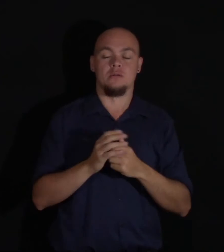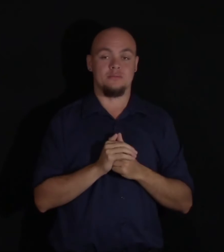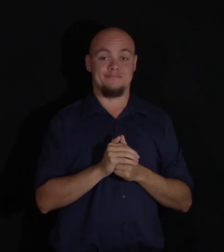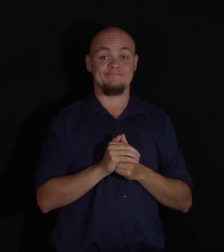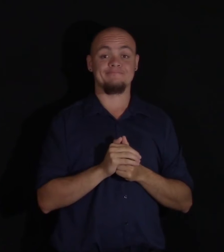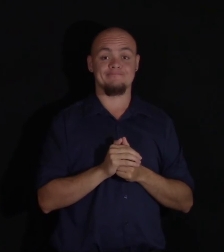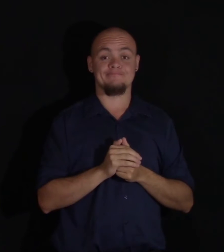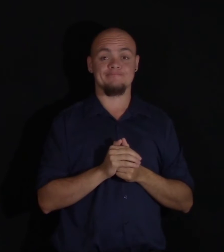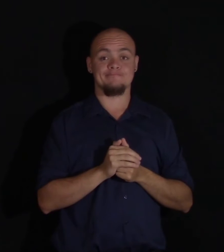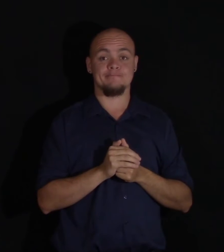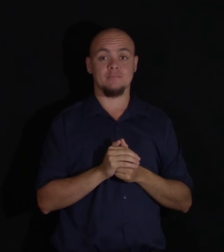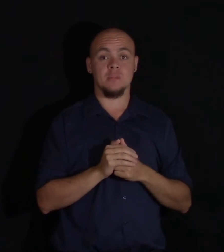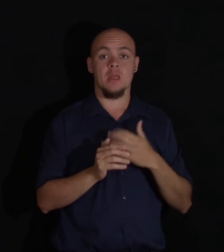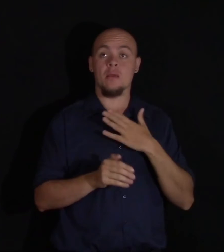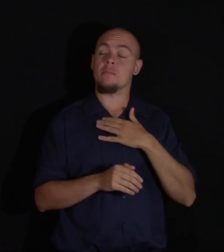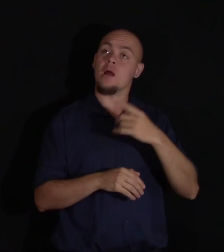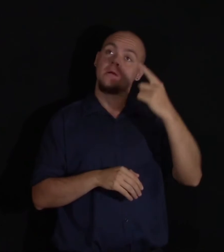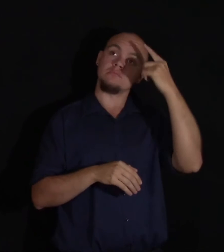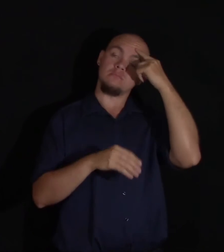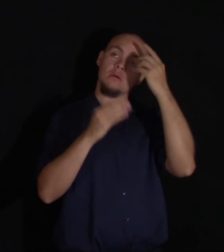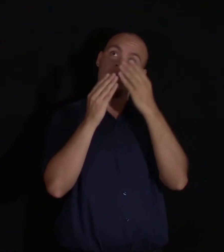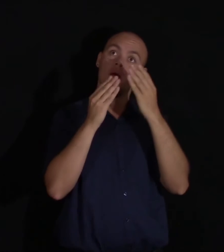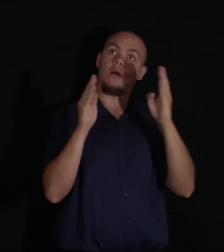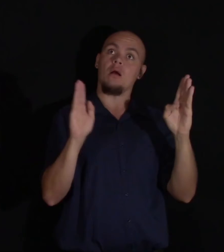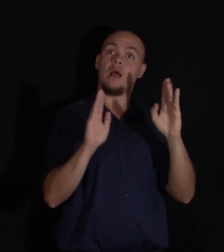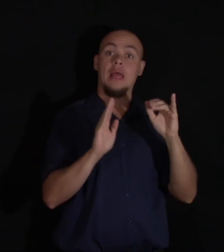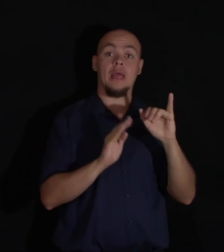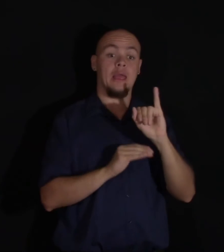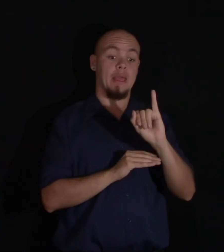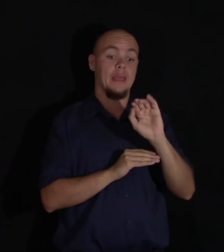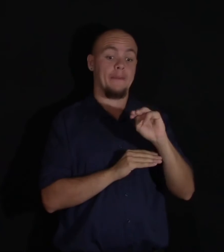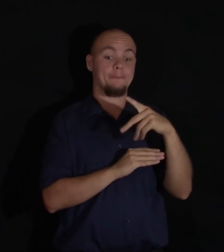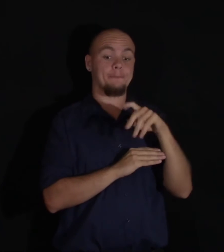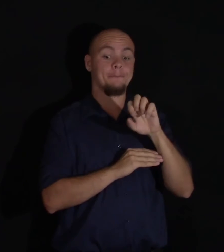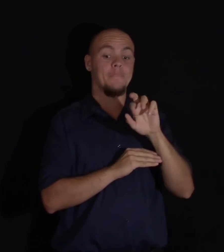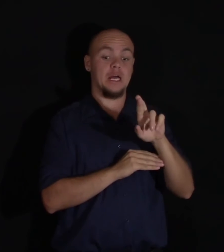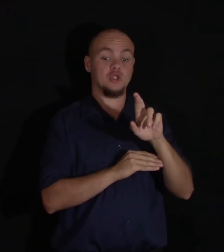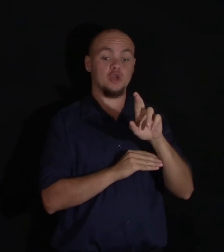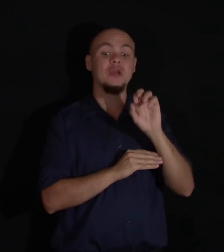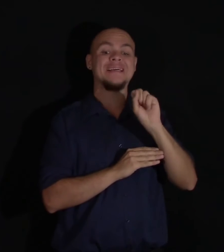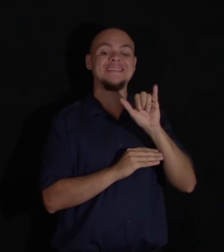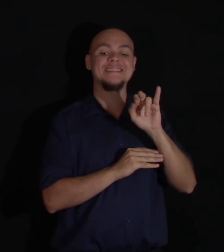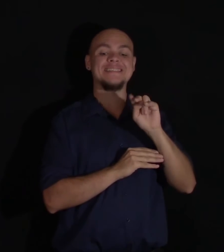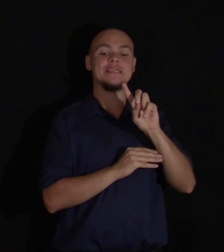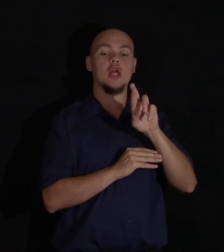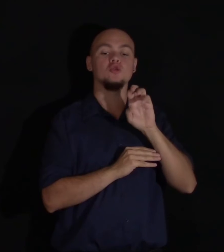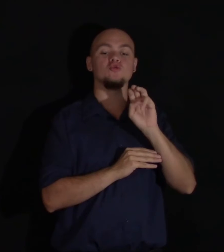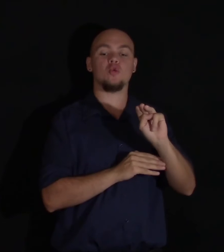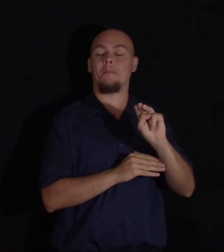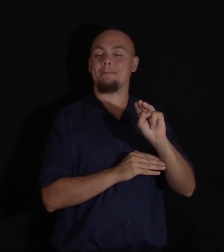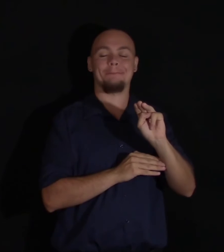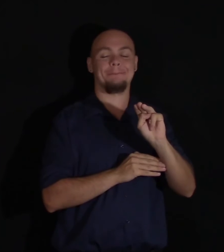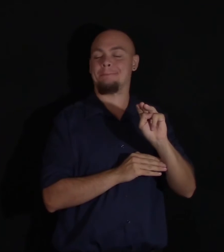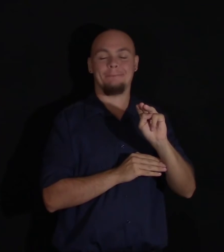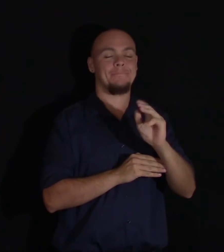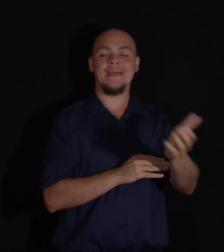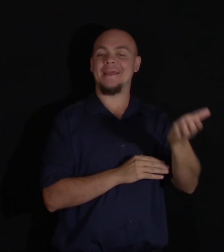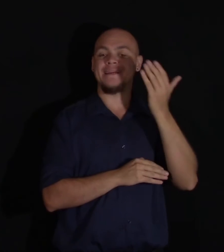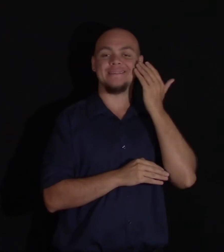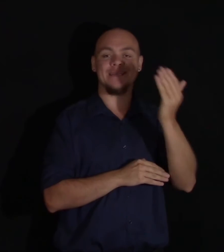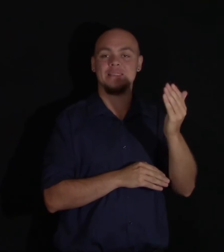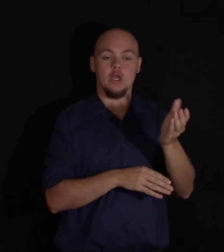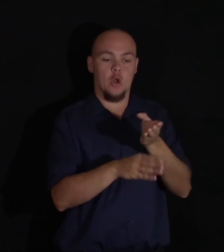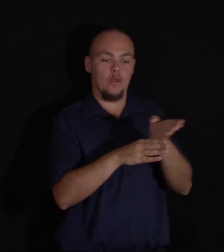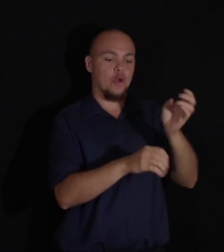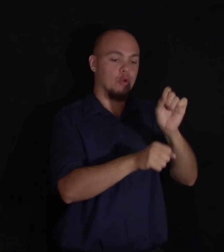That has opened up my eyes that the imposter syndrome struggle doesn't know anything about career,